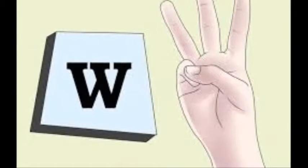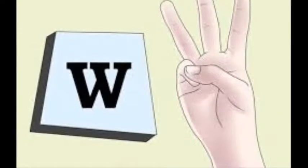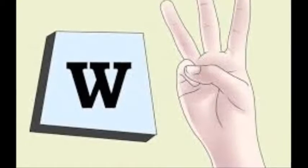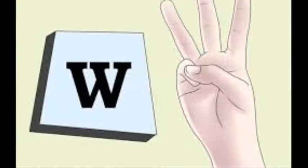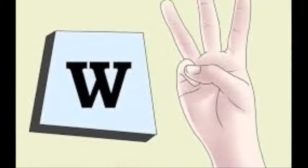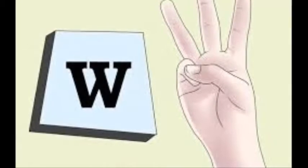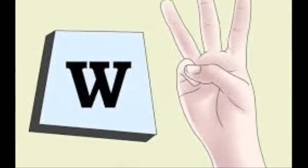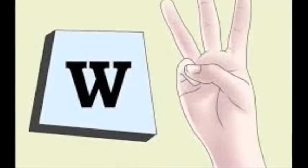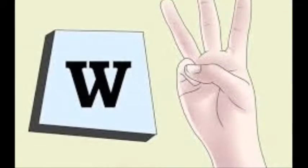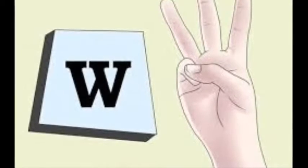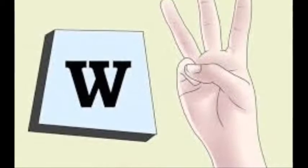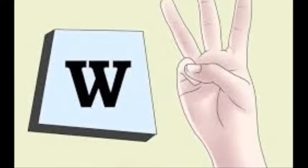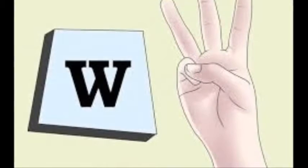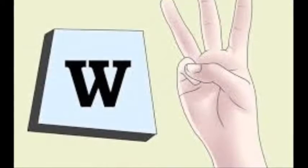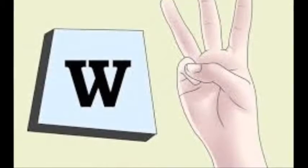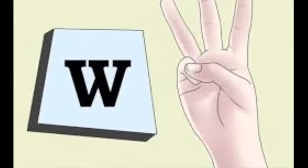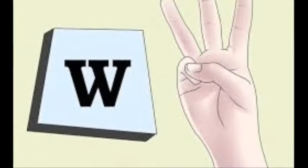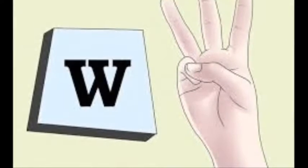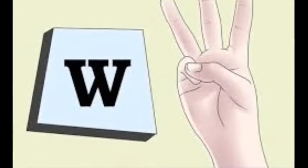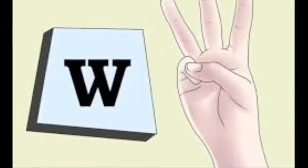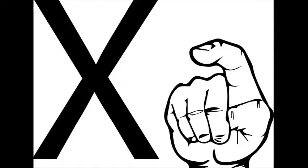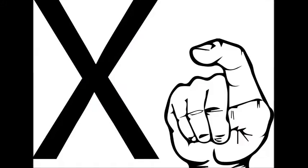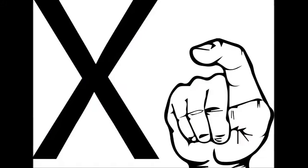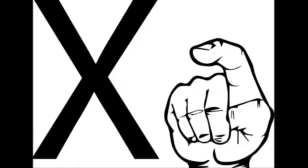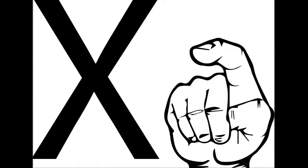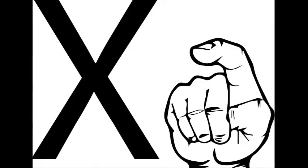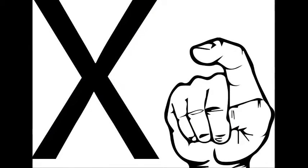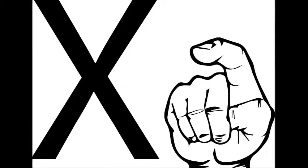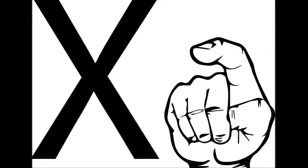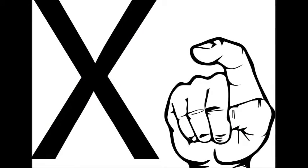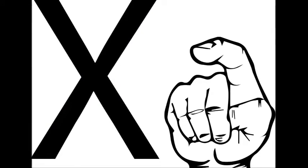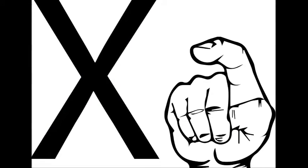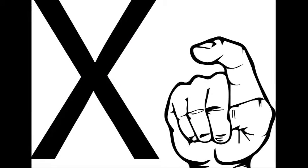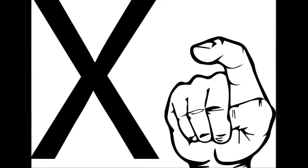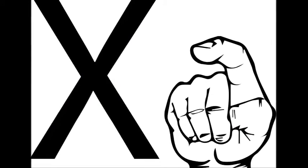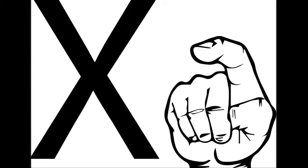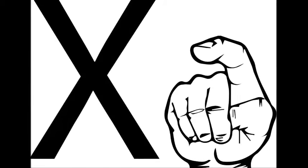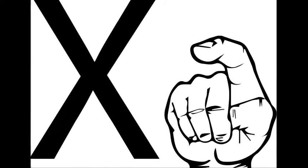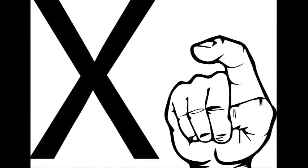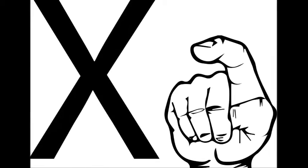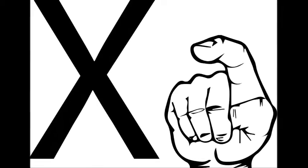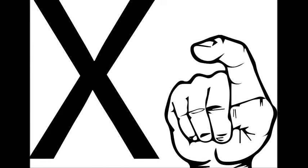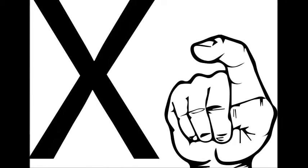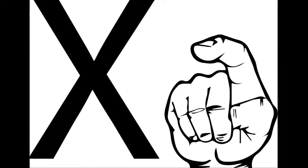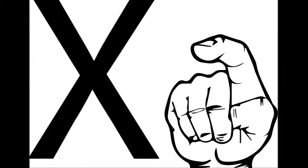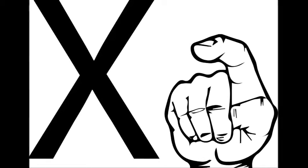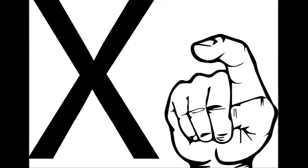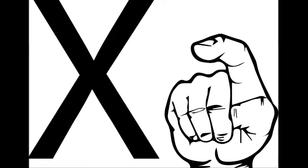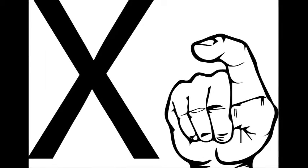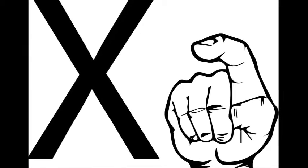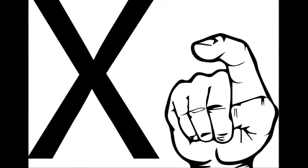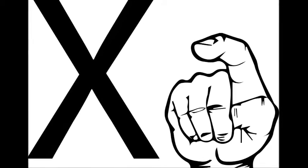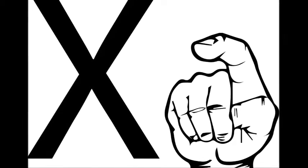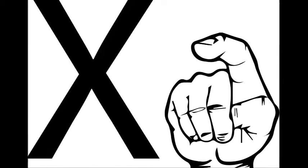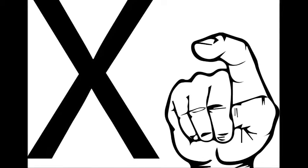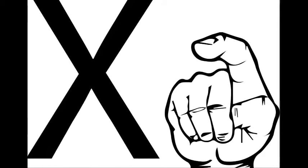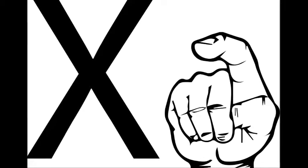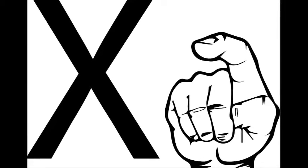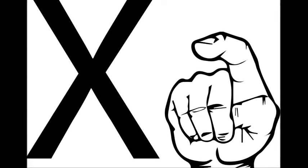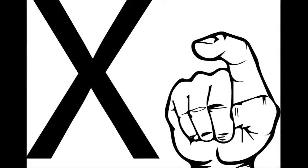to keeping your hand still to thinking about it. Face your palm forward, except when you're signing the